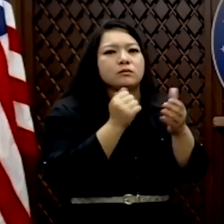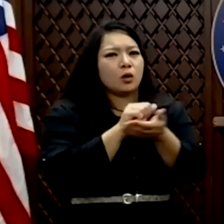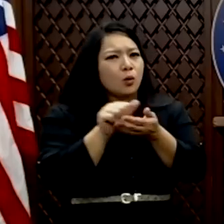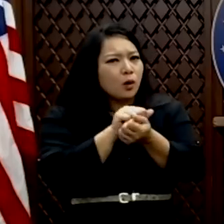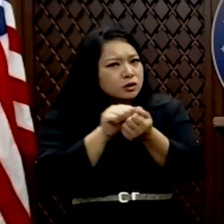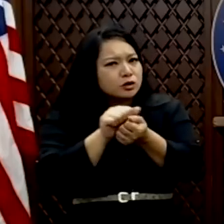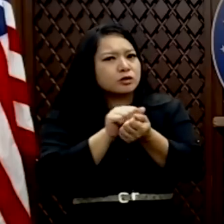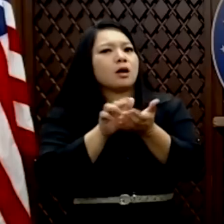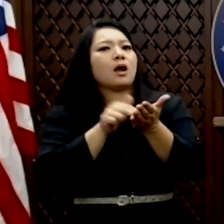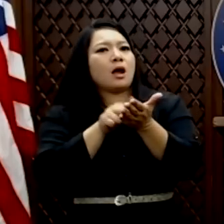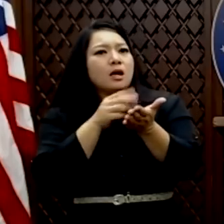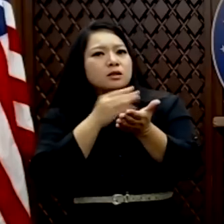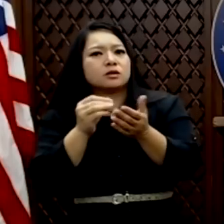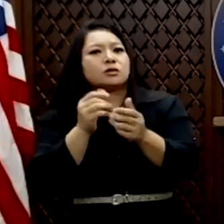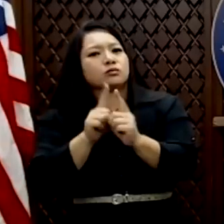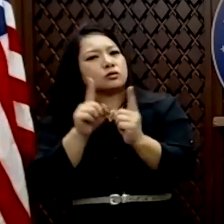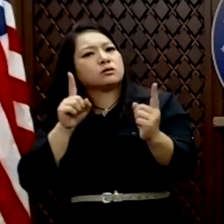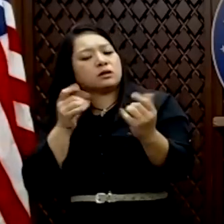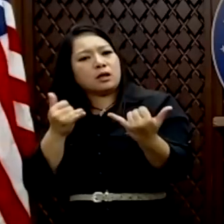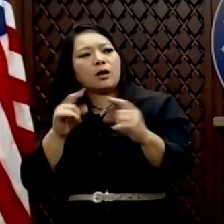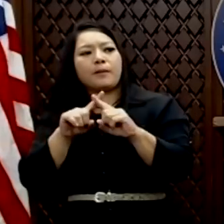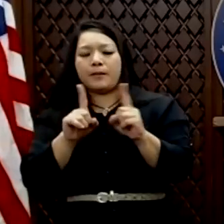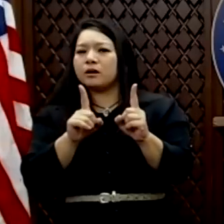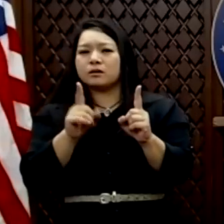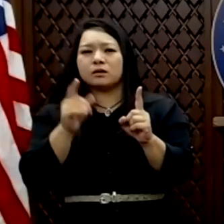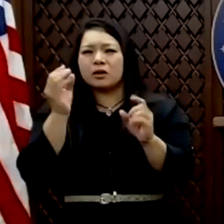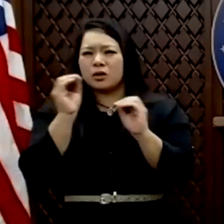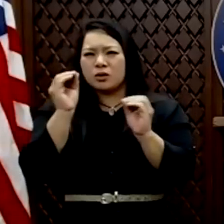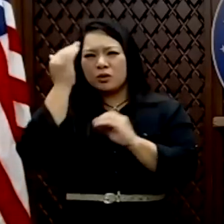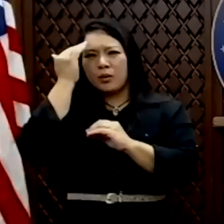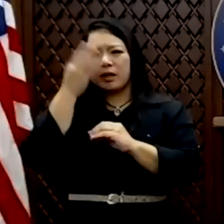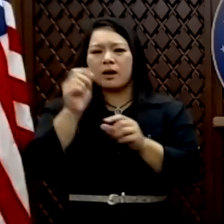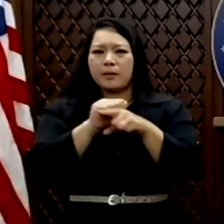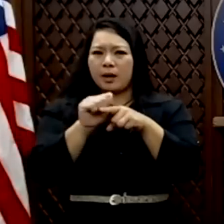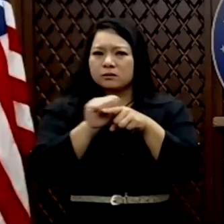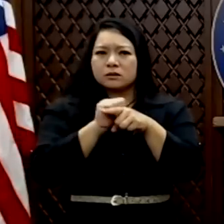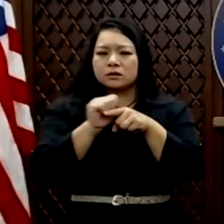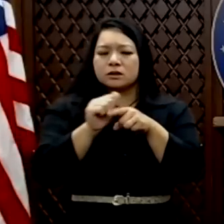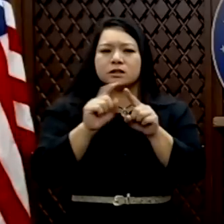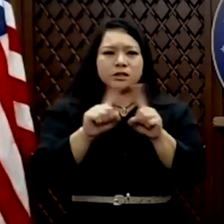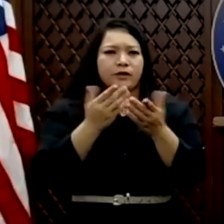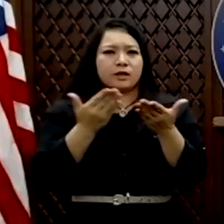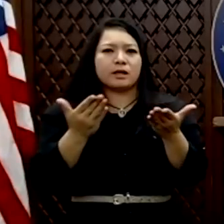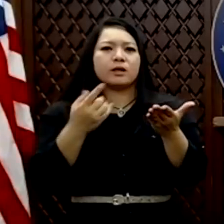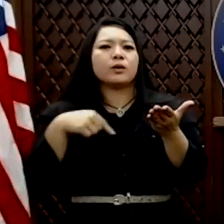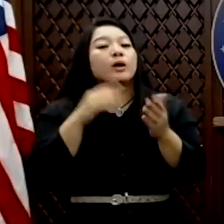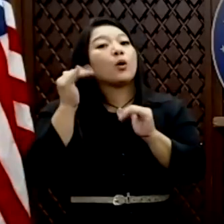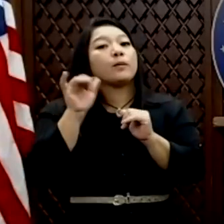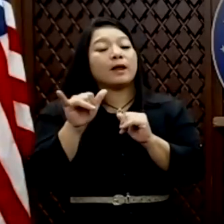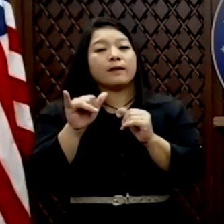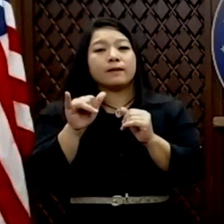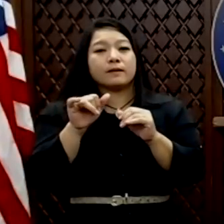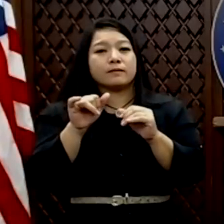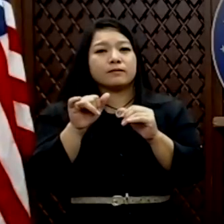hands, social distancing, but knowing it and practicing it is a completely different thing. And that we hope that these